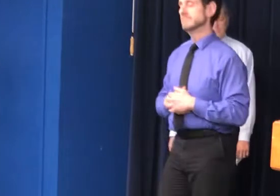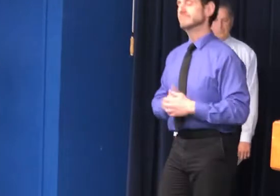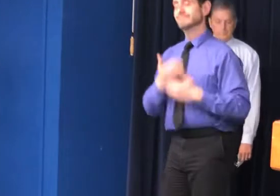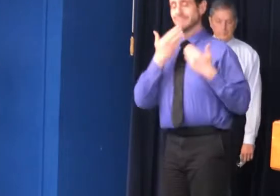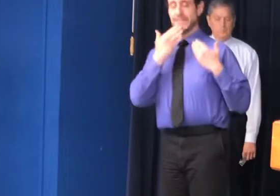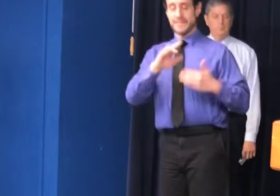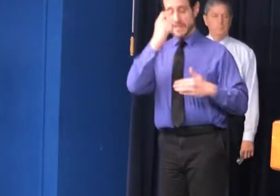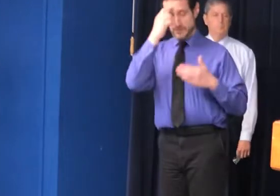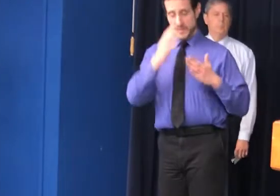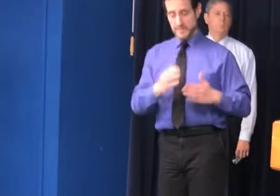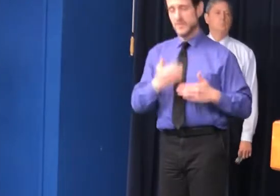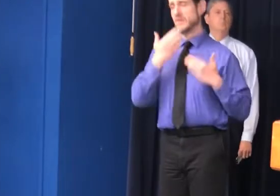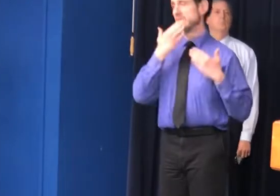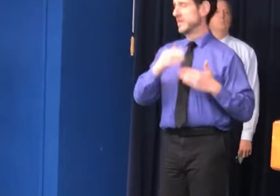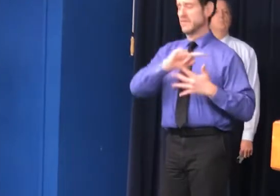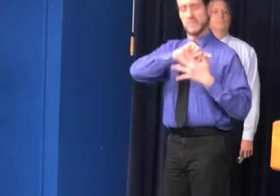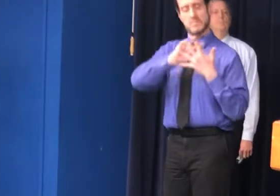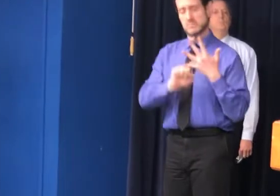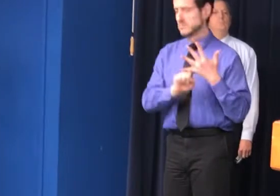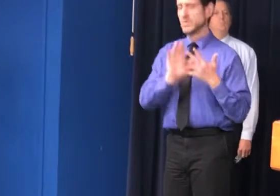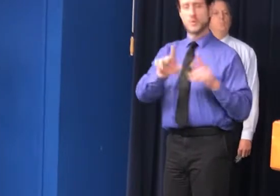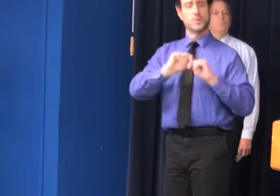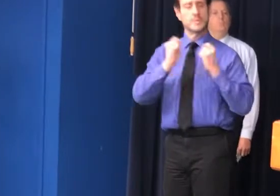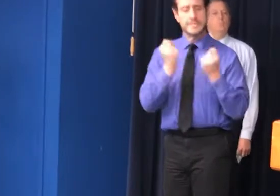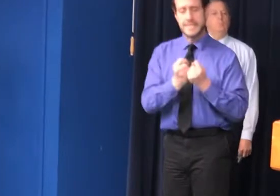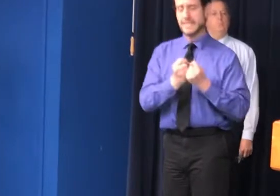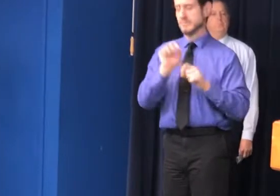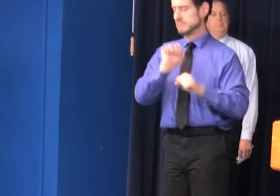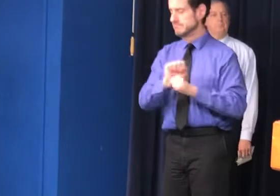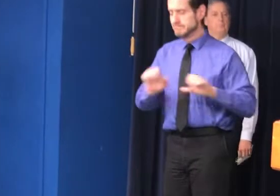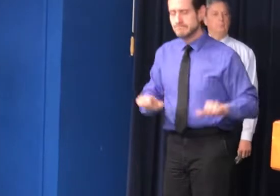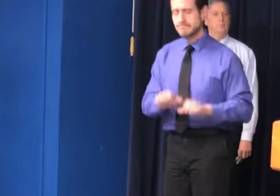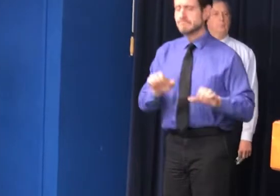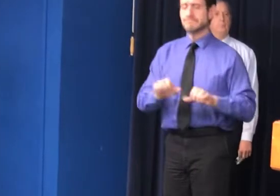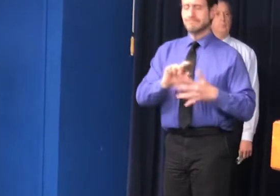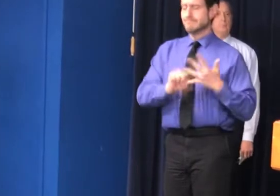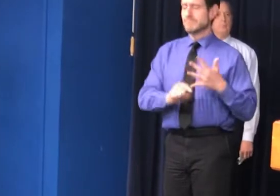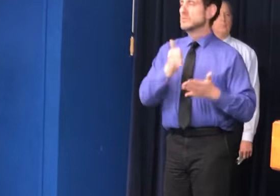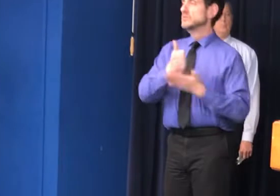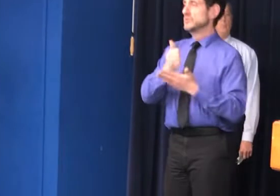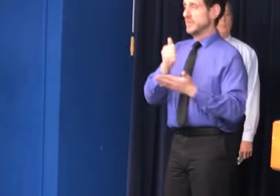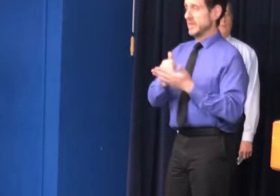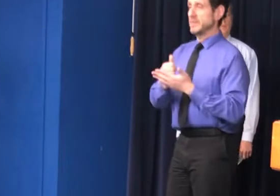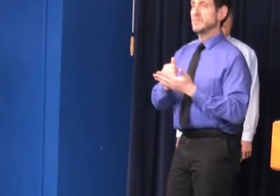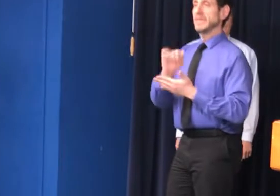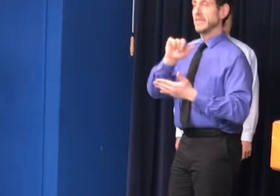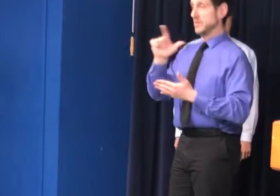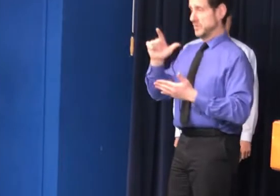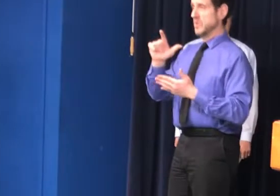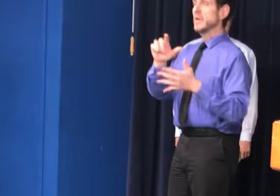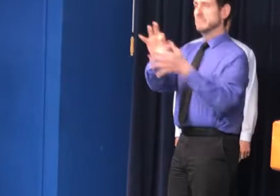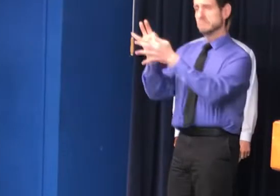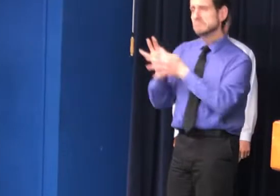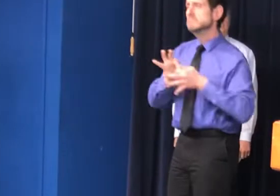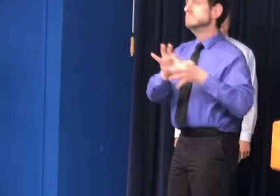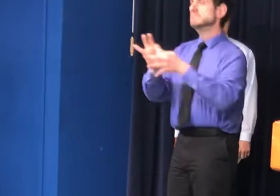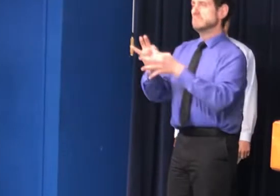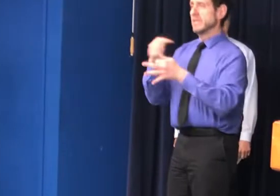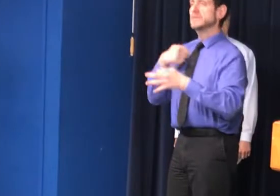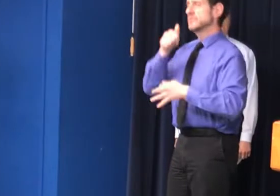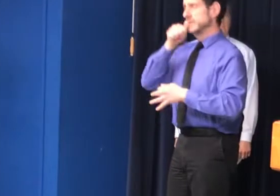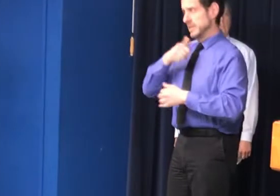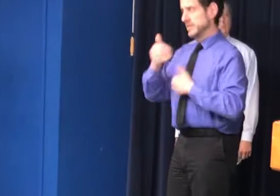Thank you, Governor, and thank you for all that the team is doing to help bridge Illinoisans as we get through